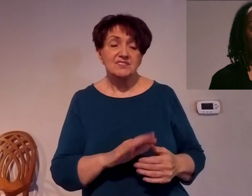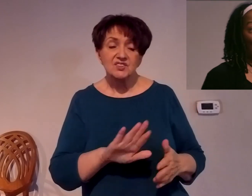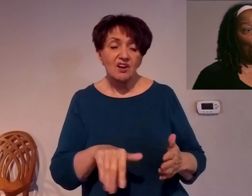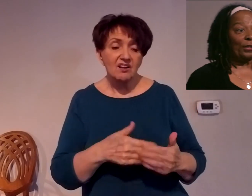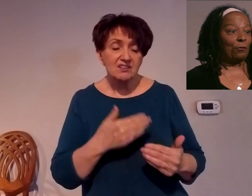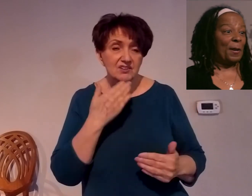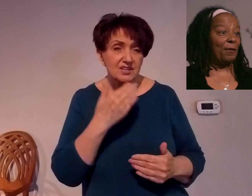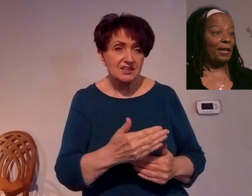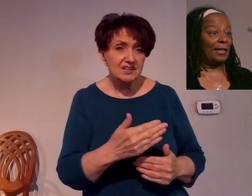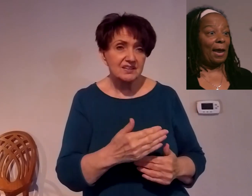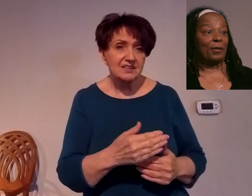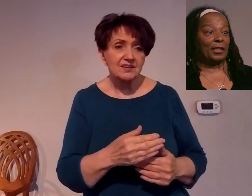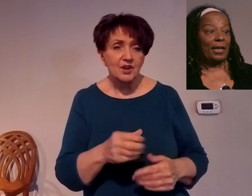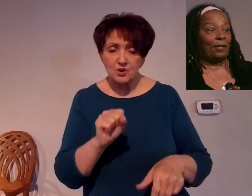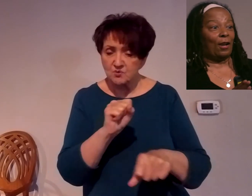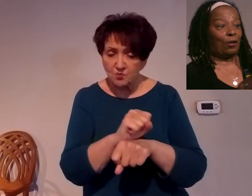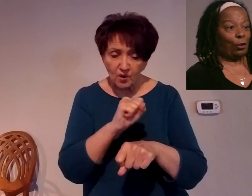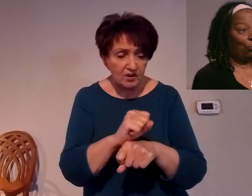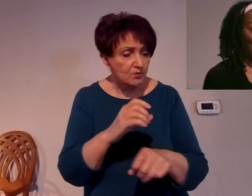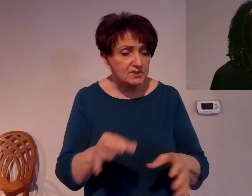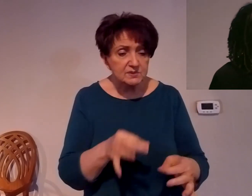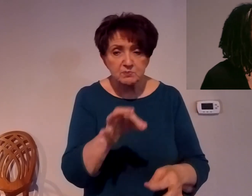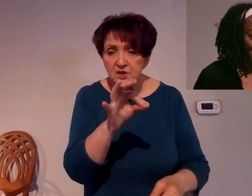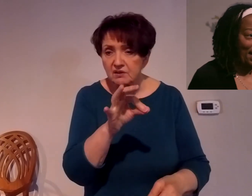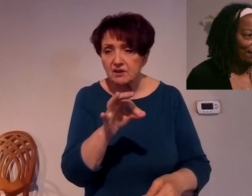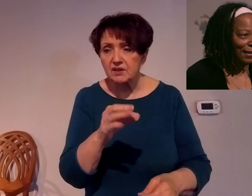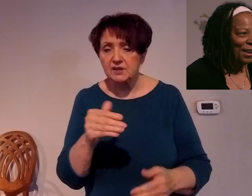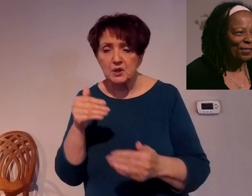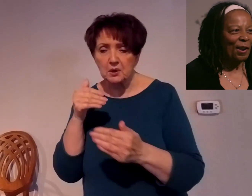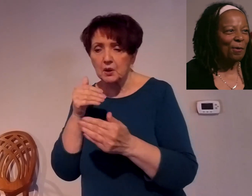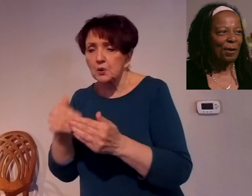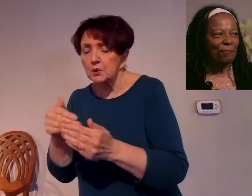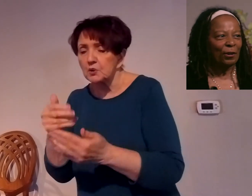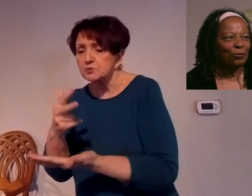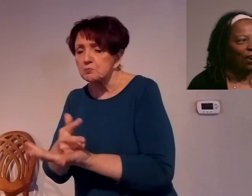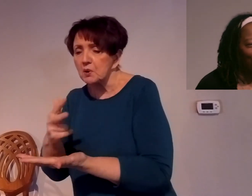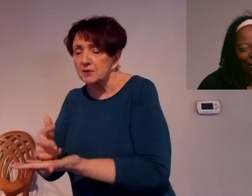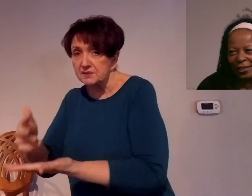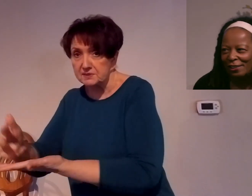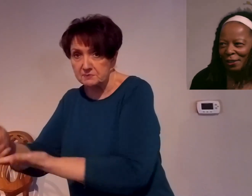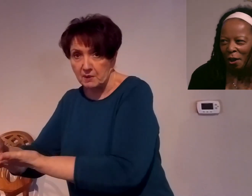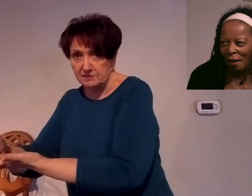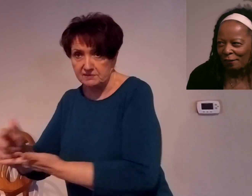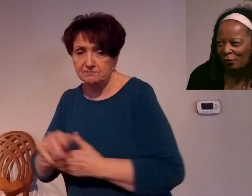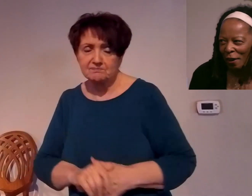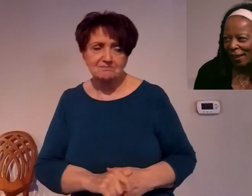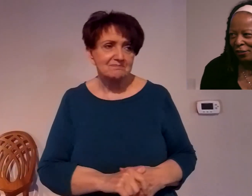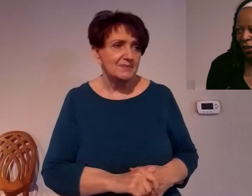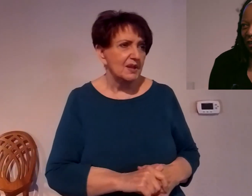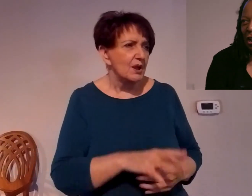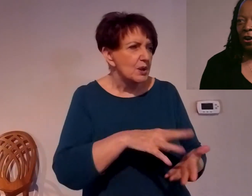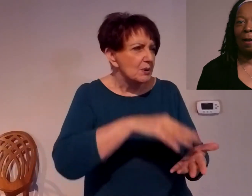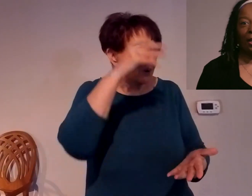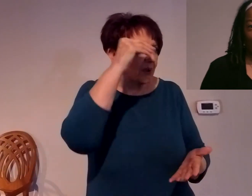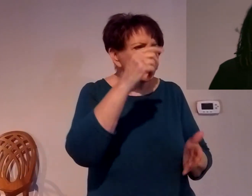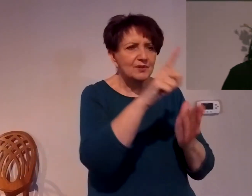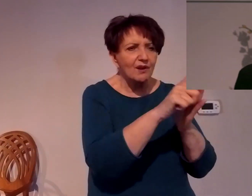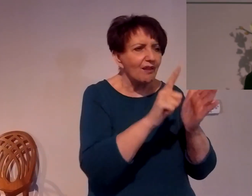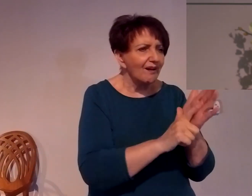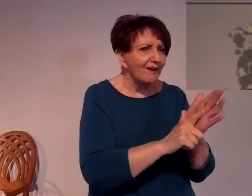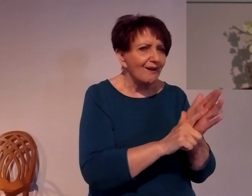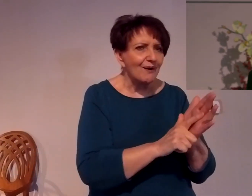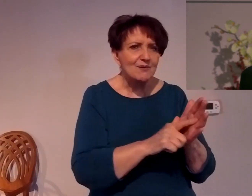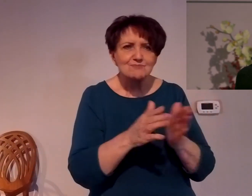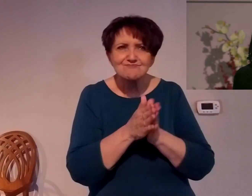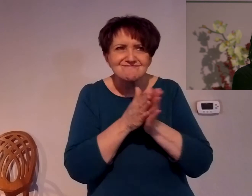I'm going to work with spirit and I'm going to get a close parking space, right? When we first start learning the law of attraction, I'm going to get